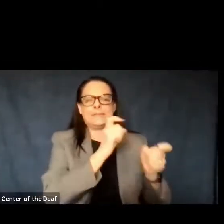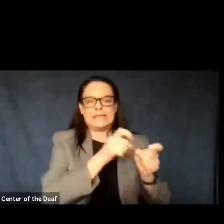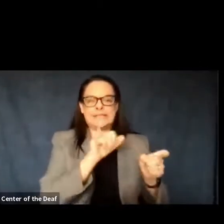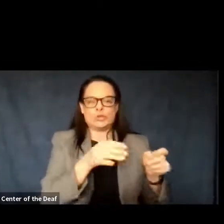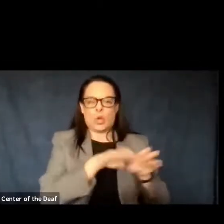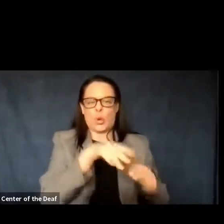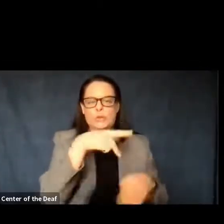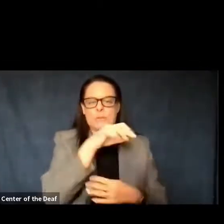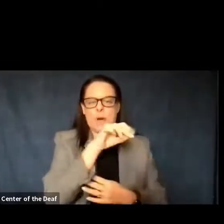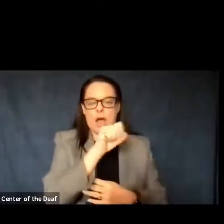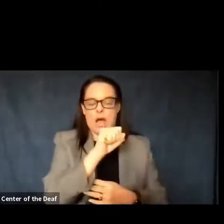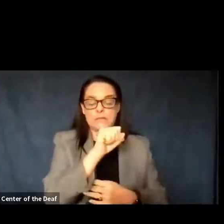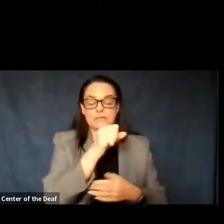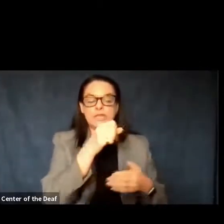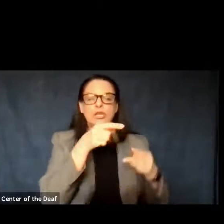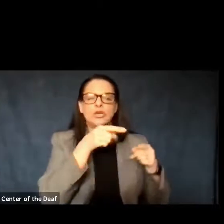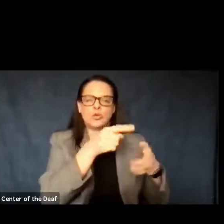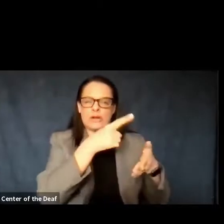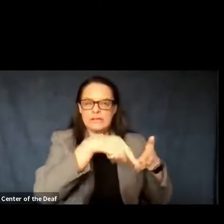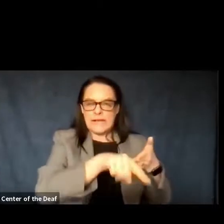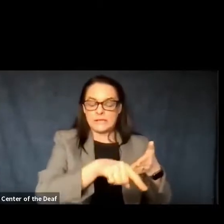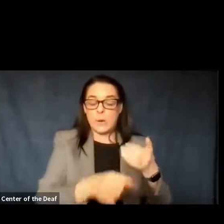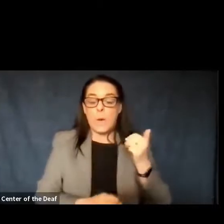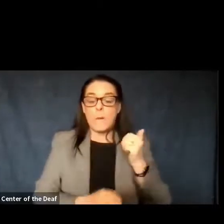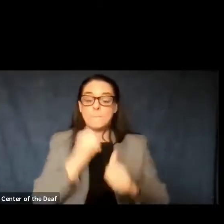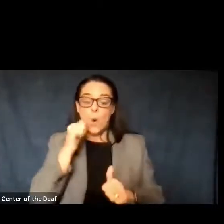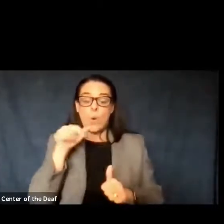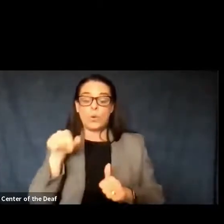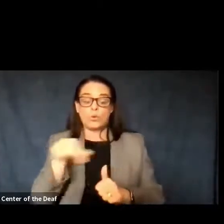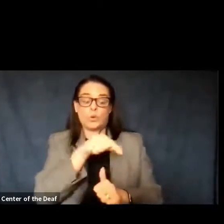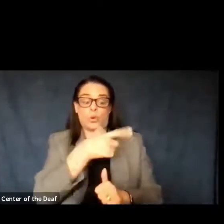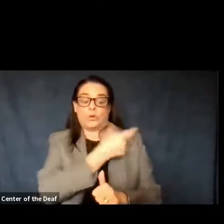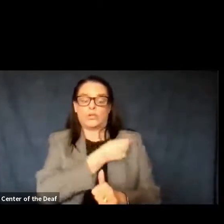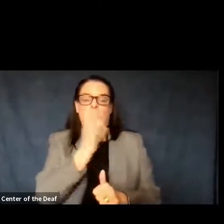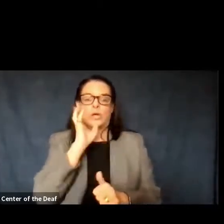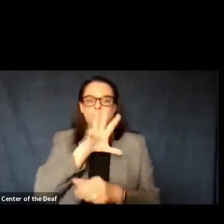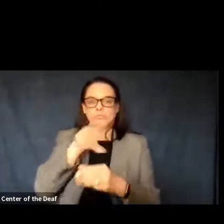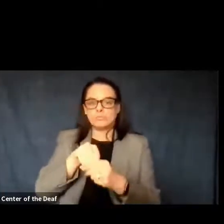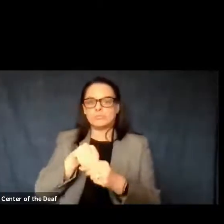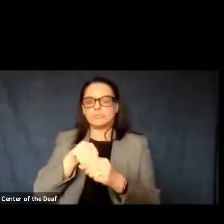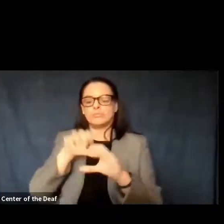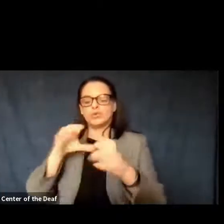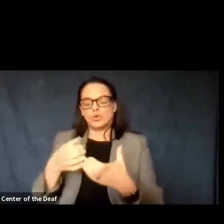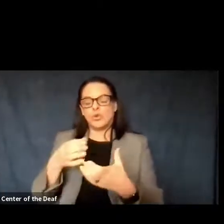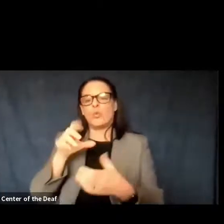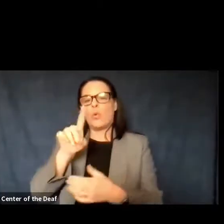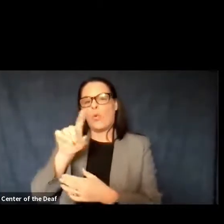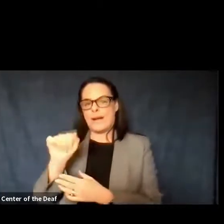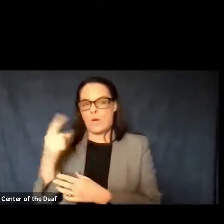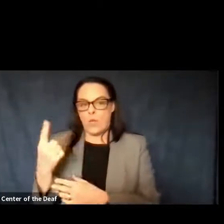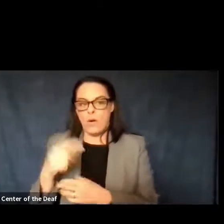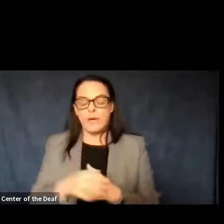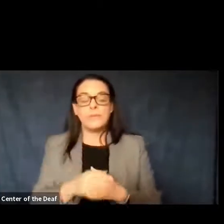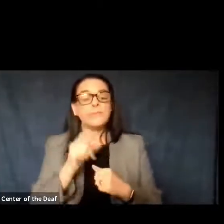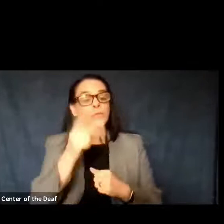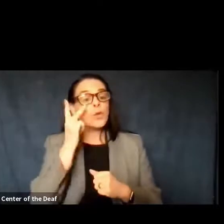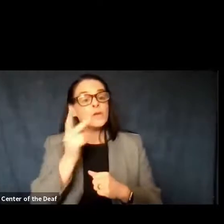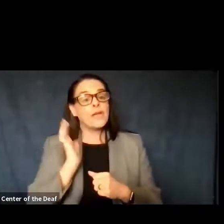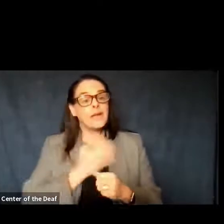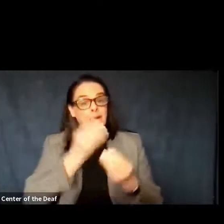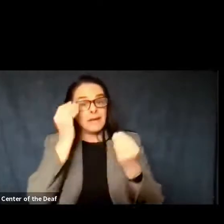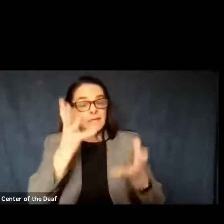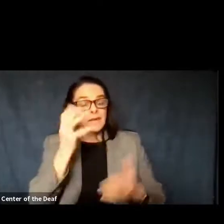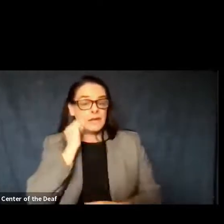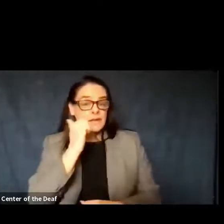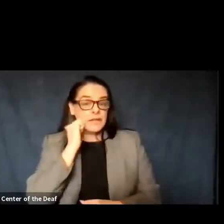pods, which will primarily reach groups 1A1. As you can see from our data, our daily